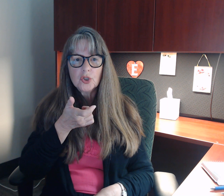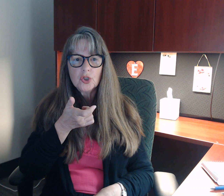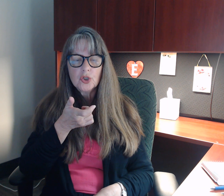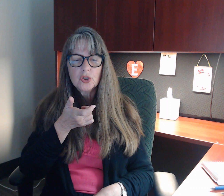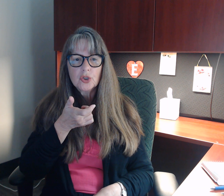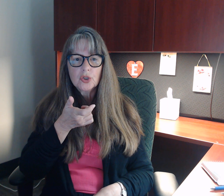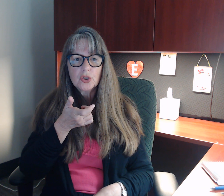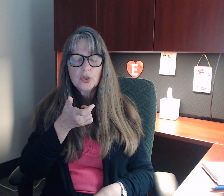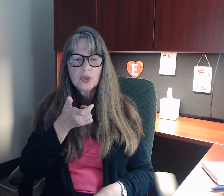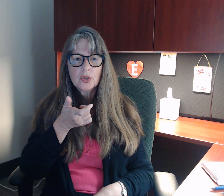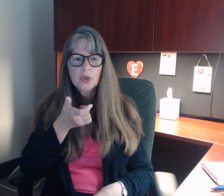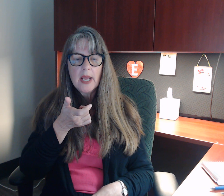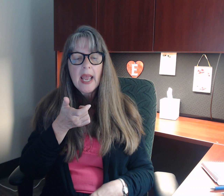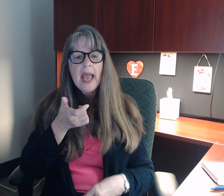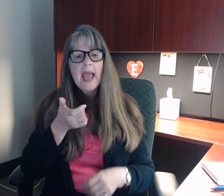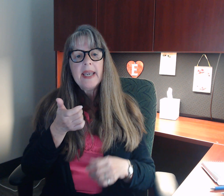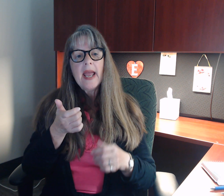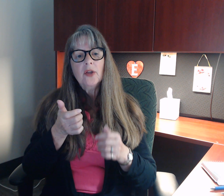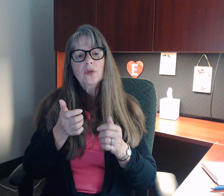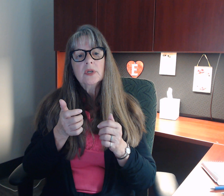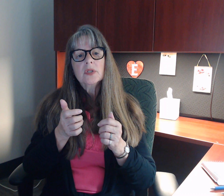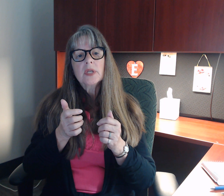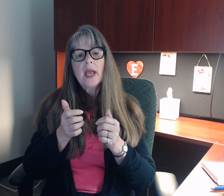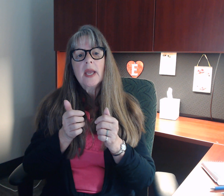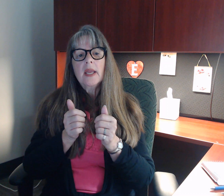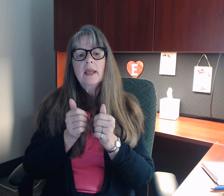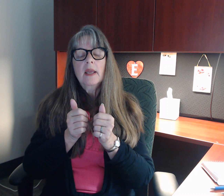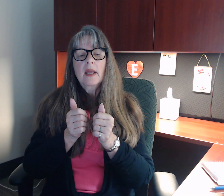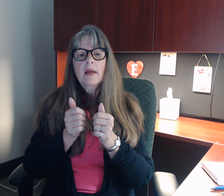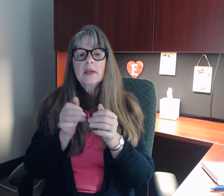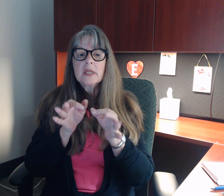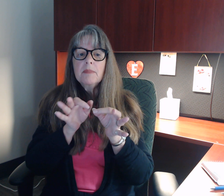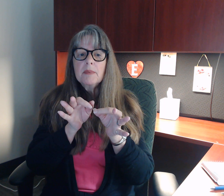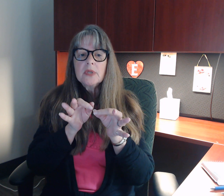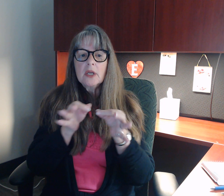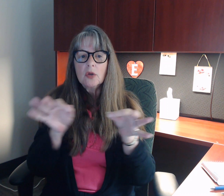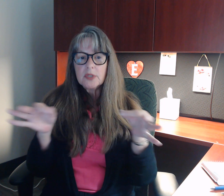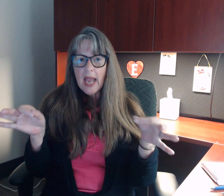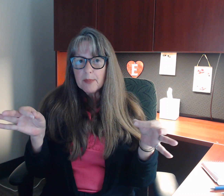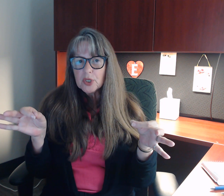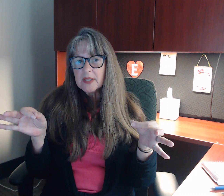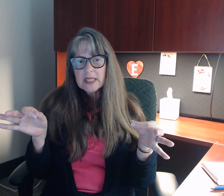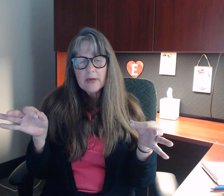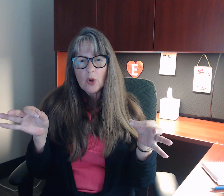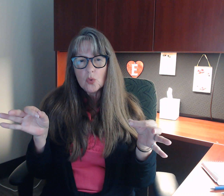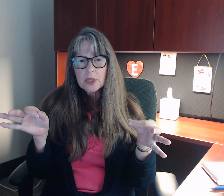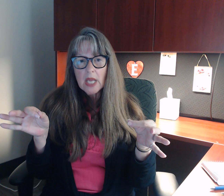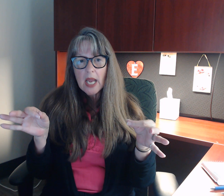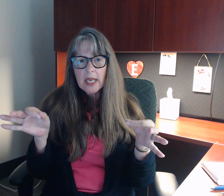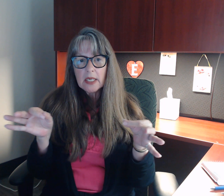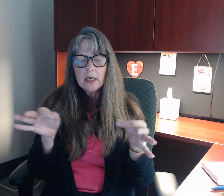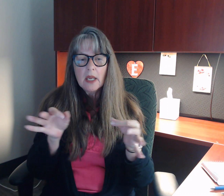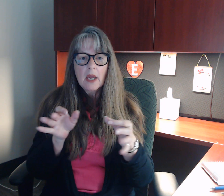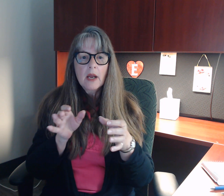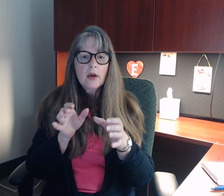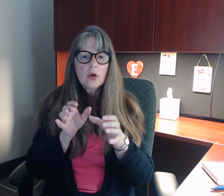watch. And now you can say, some people say closed caption is kind of an old sign,